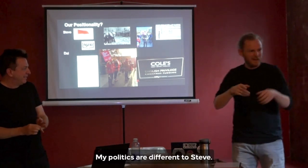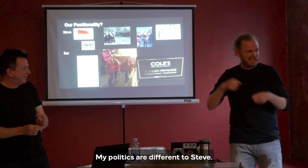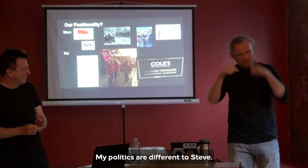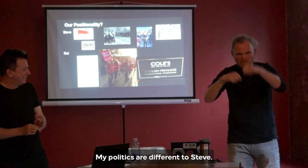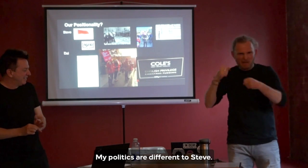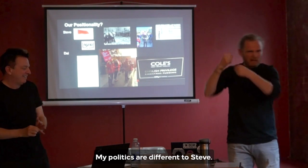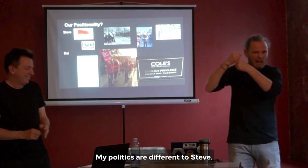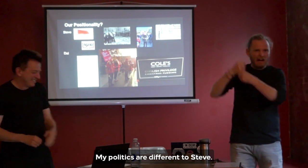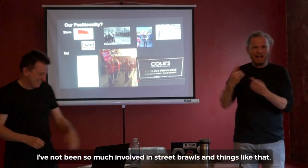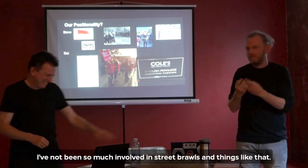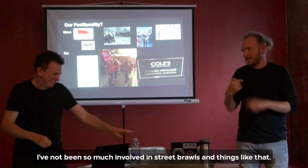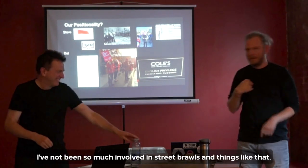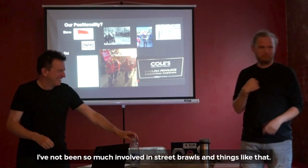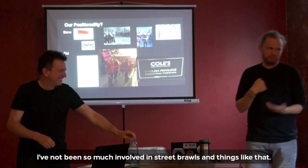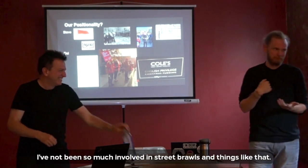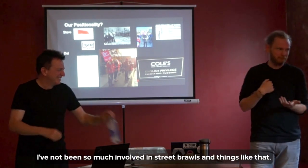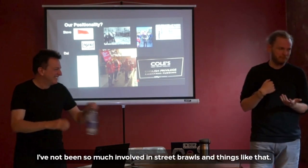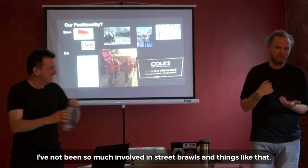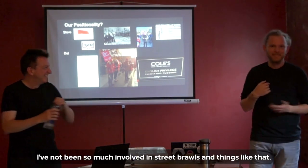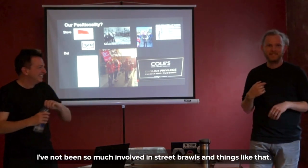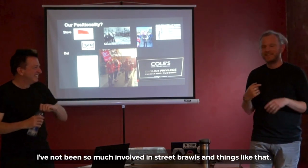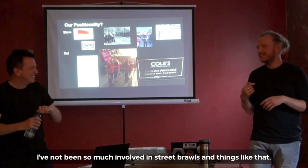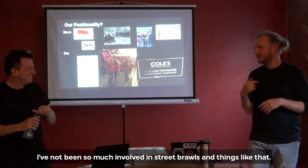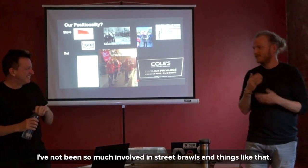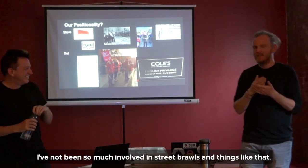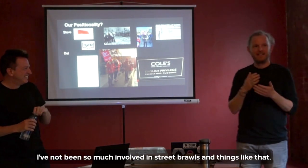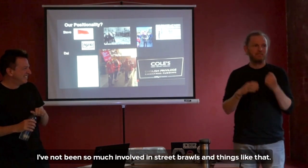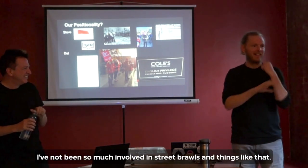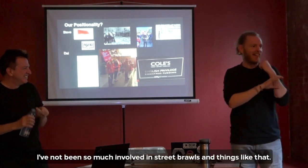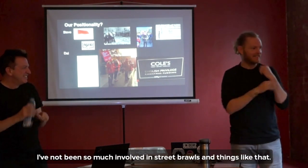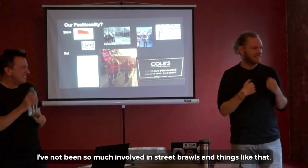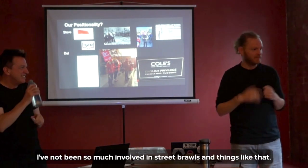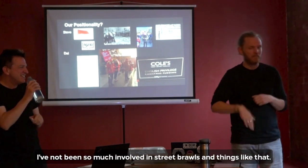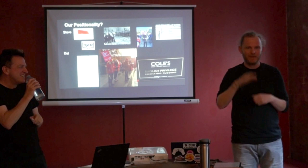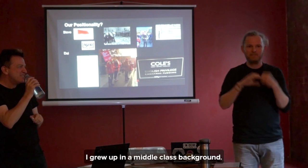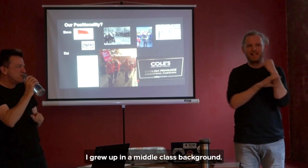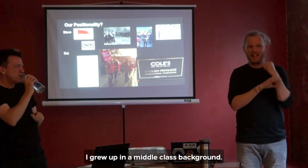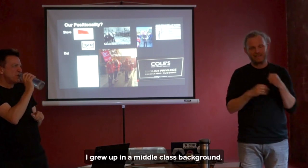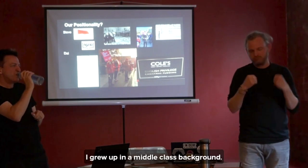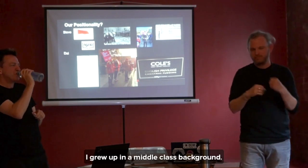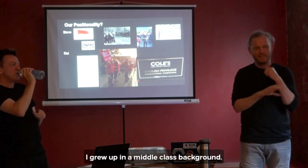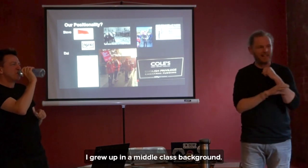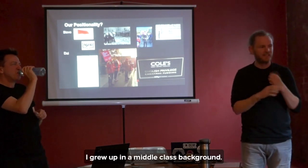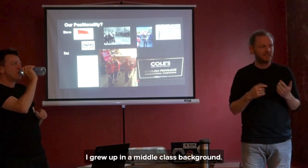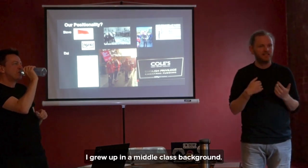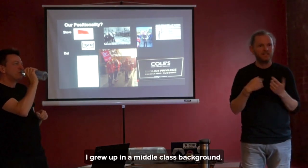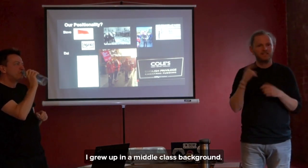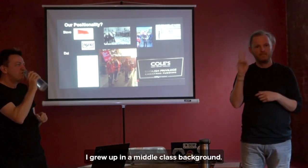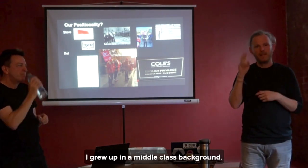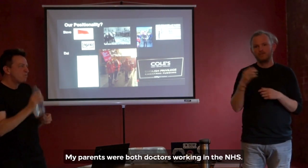from Steve. I've not been so much involved in street brawls and things like that. I grew up in a middle class background.